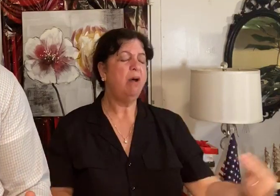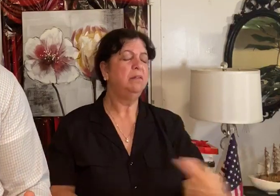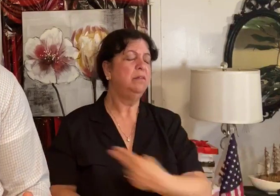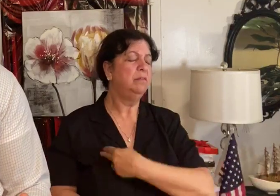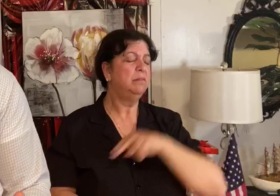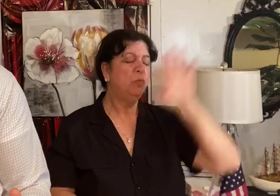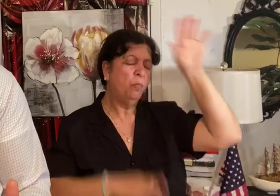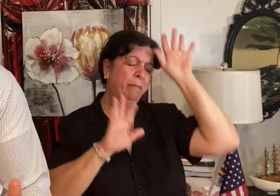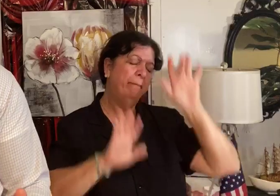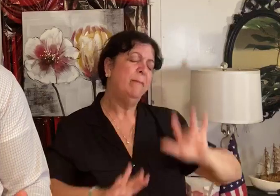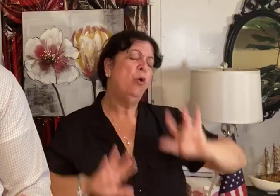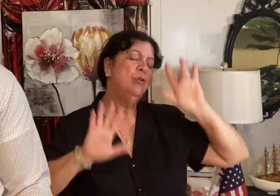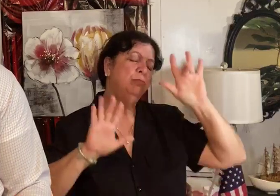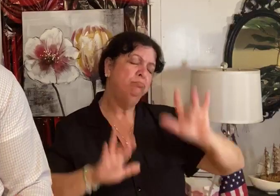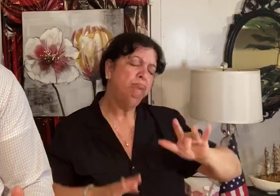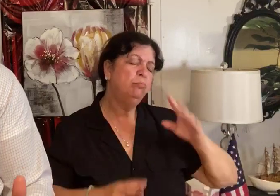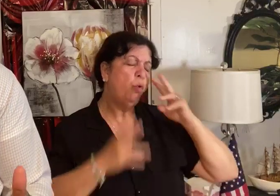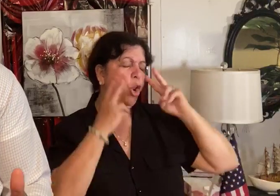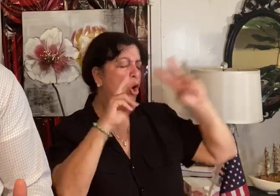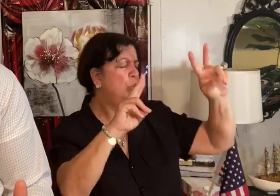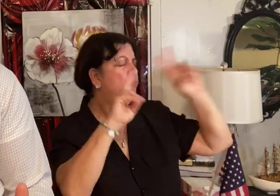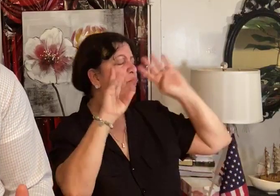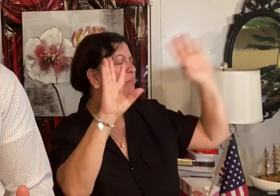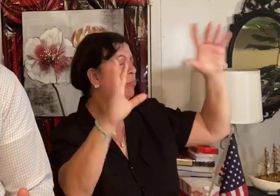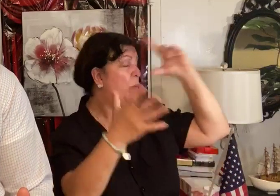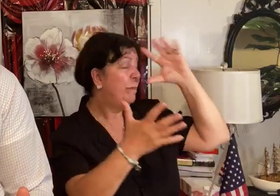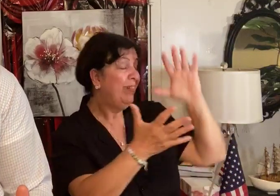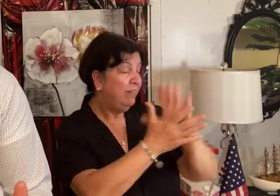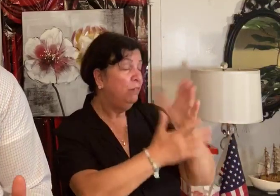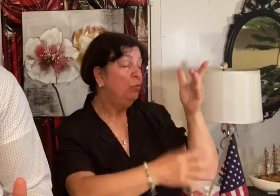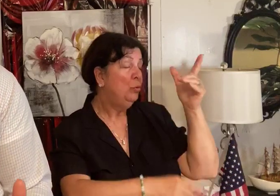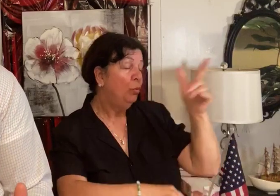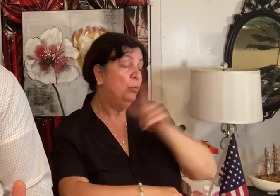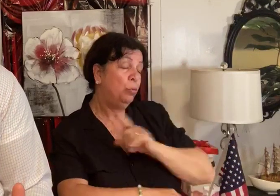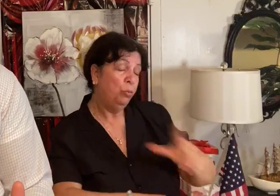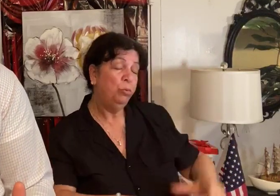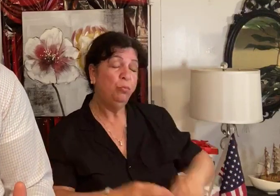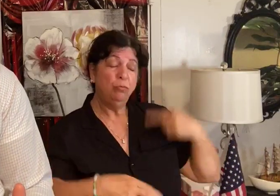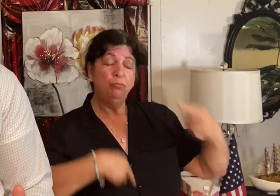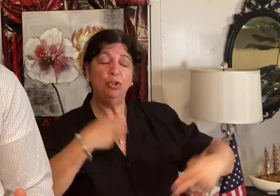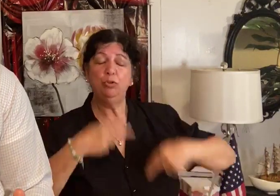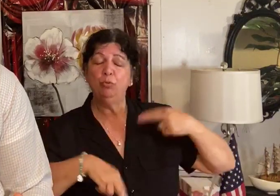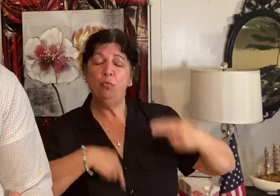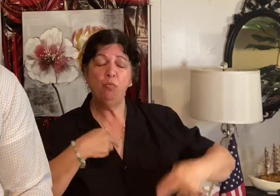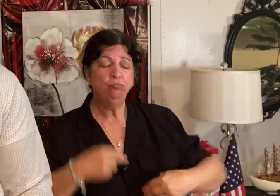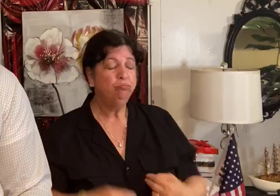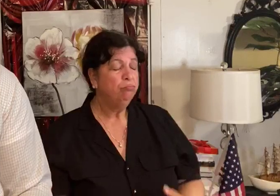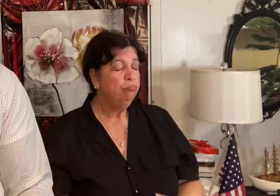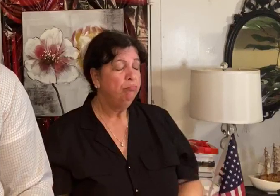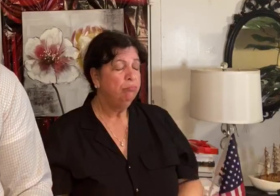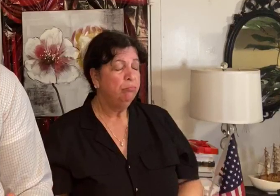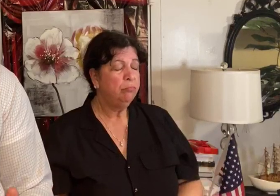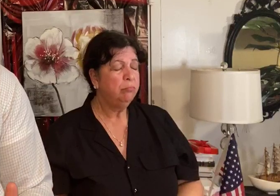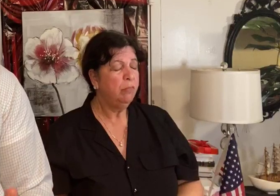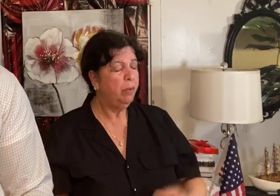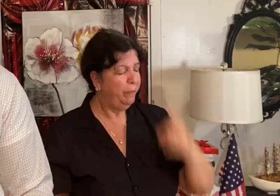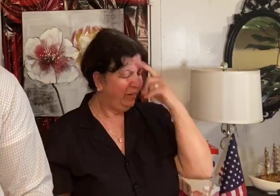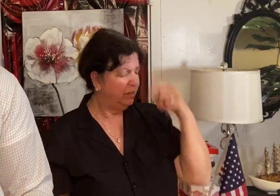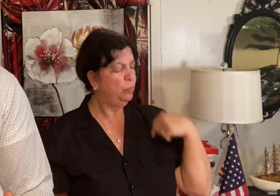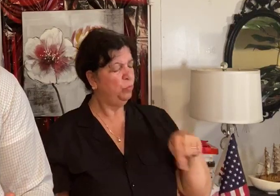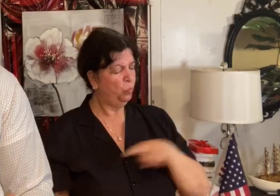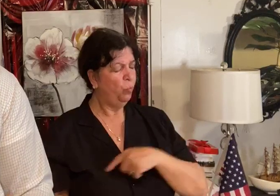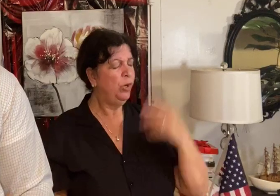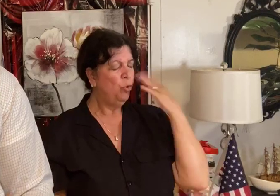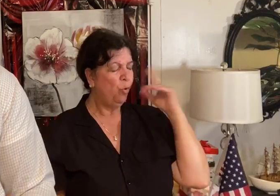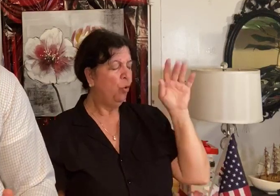your mercies, Lord. We look to you. We believe in you, and we rejoice in you, dear Father, because we know that